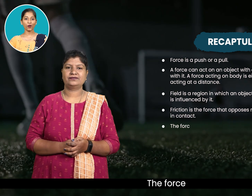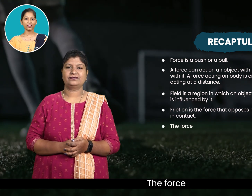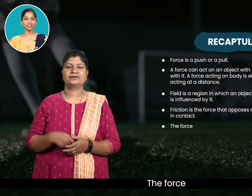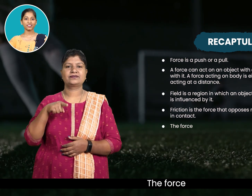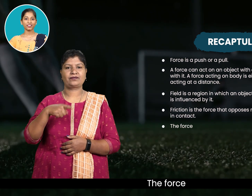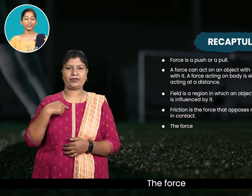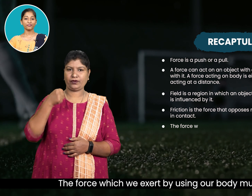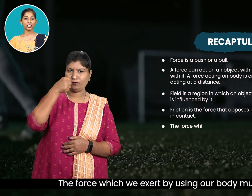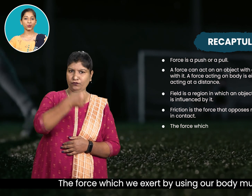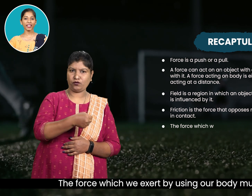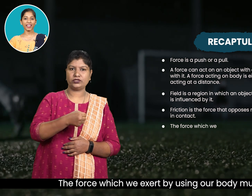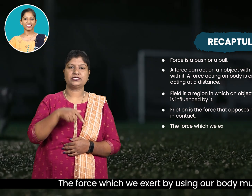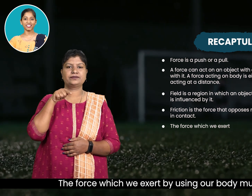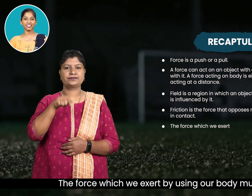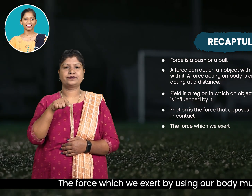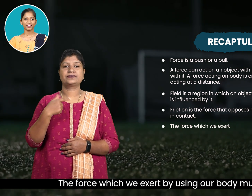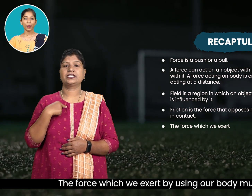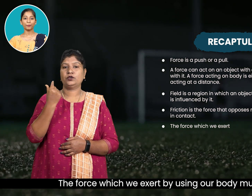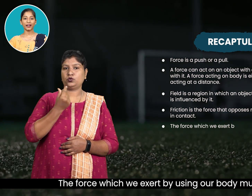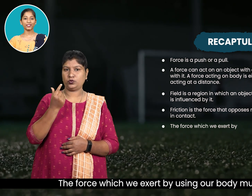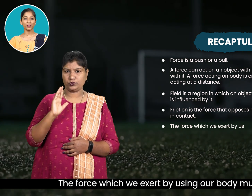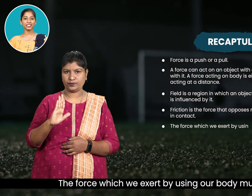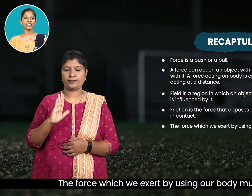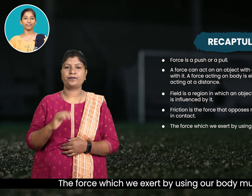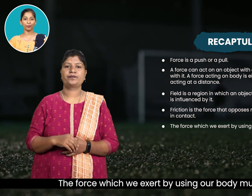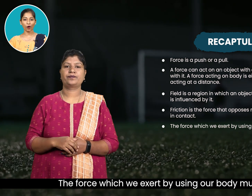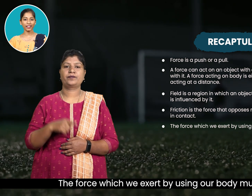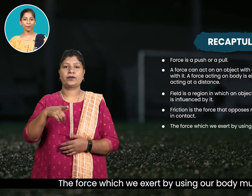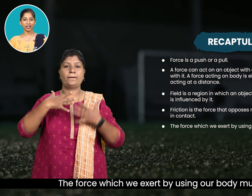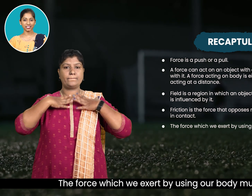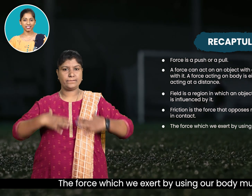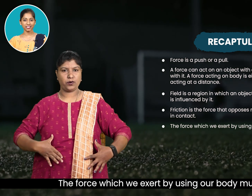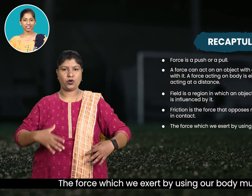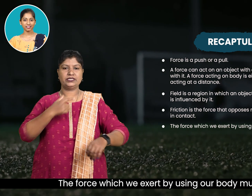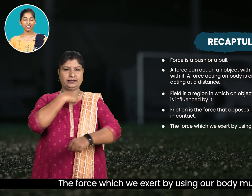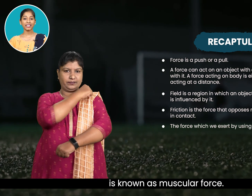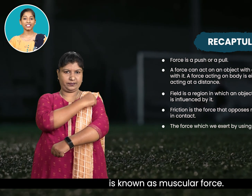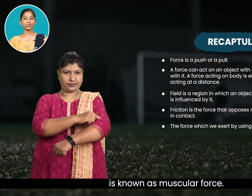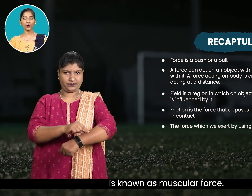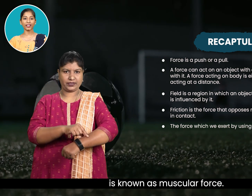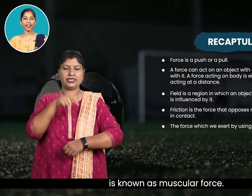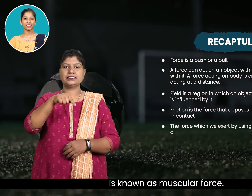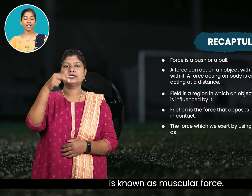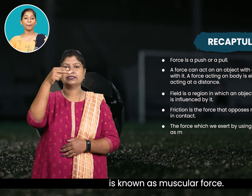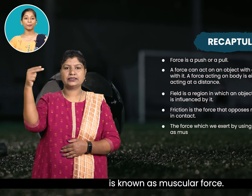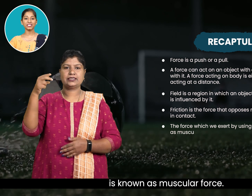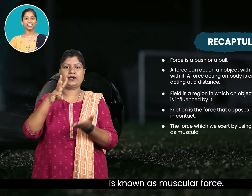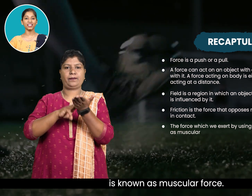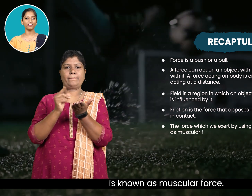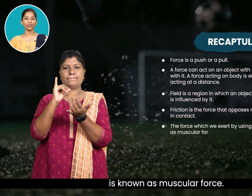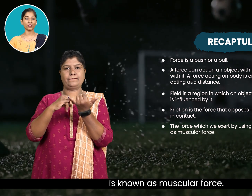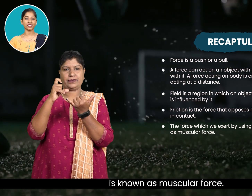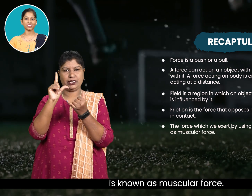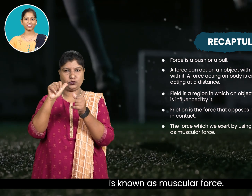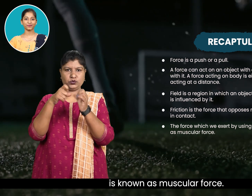The force which we exert by using our body muscles is known as